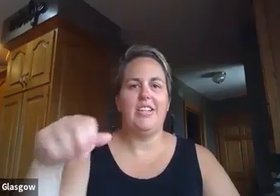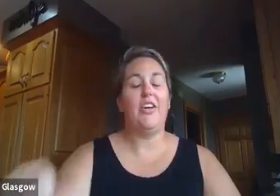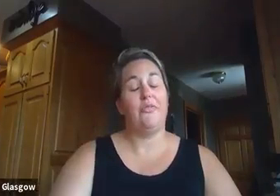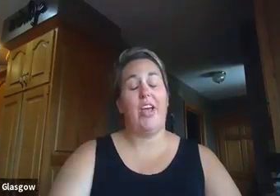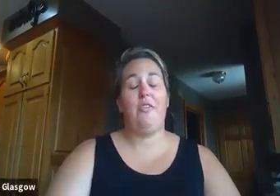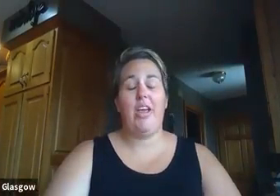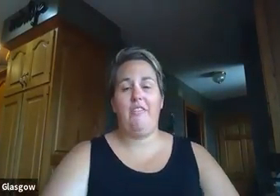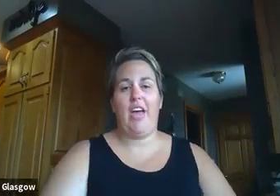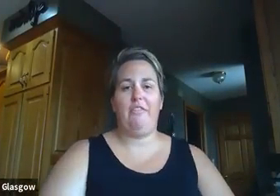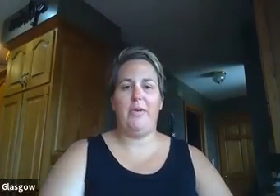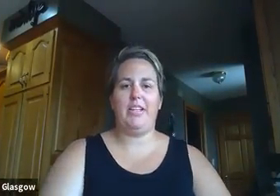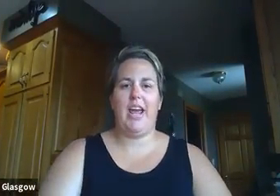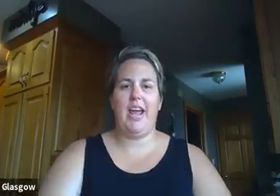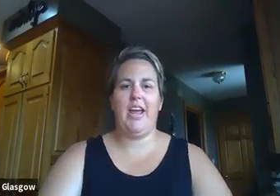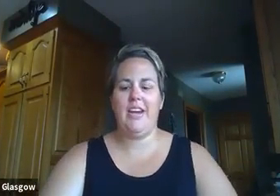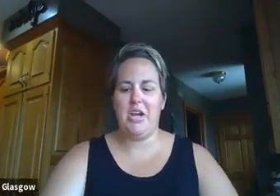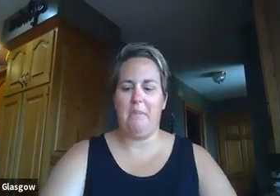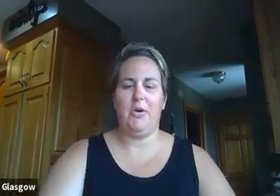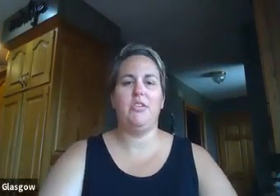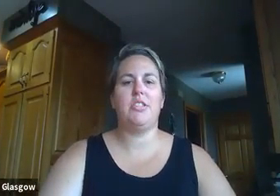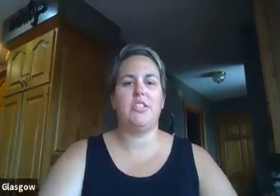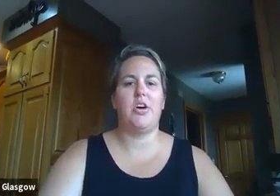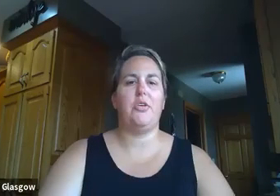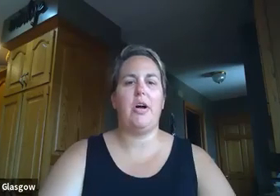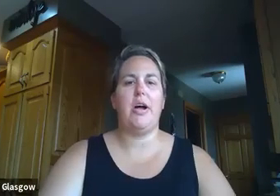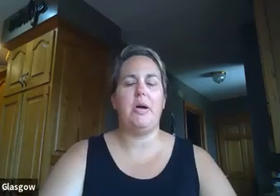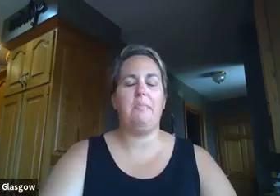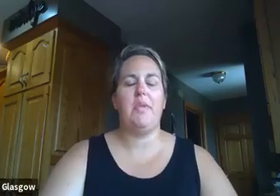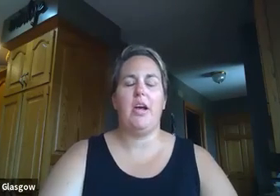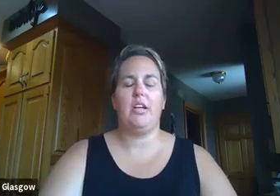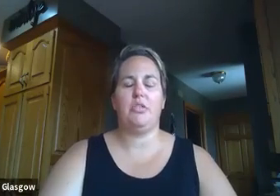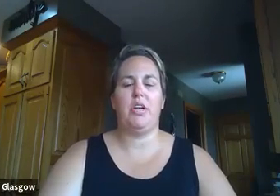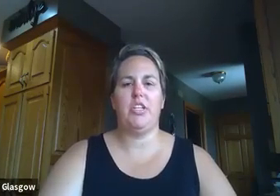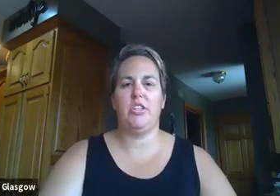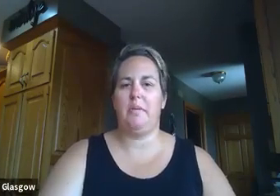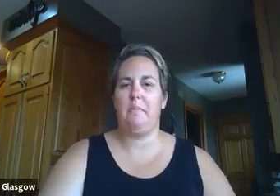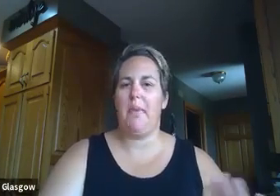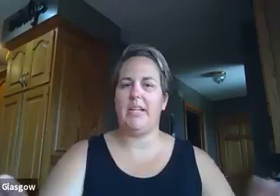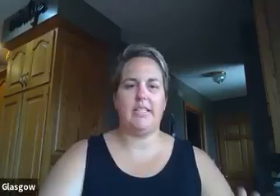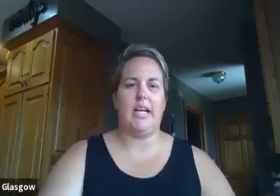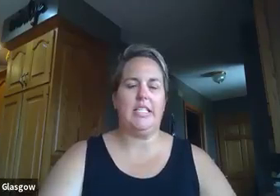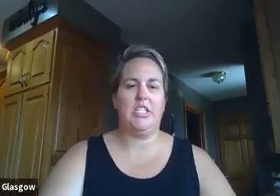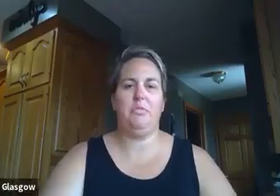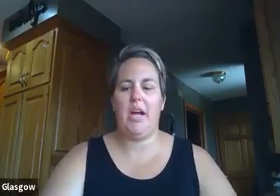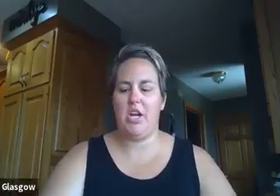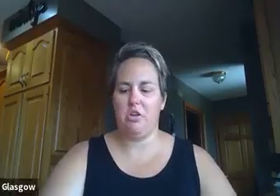So now we have the alphabet and numbers. So I just want to teach you some basic signs that you might